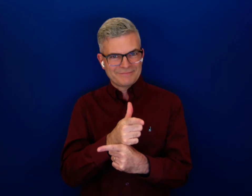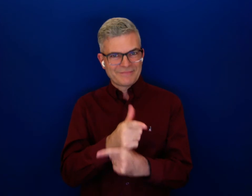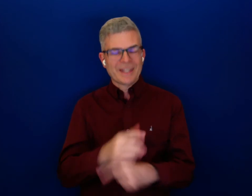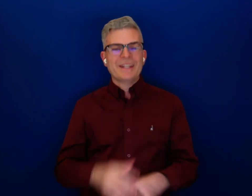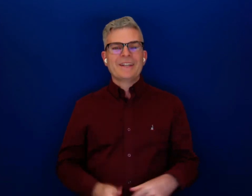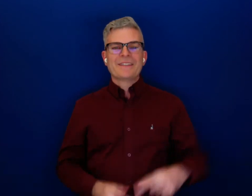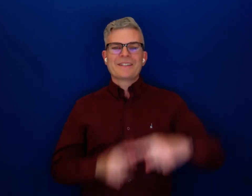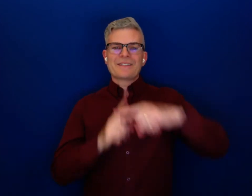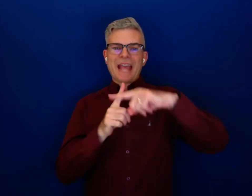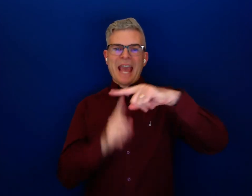This is